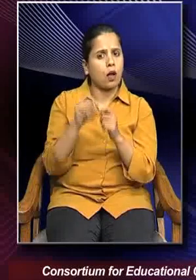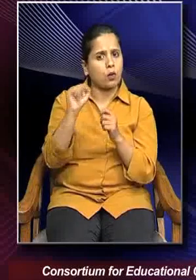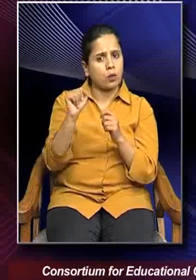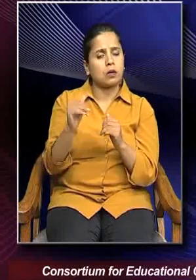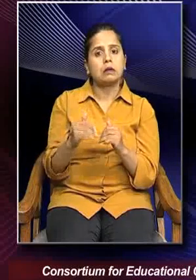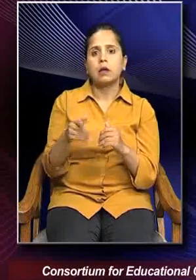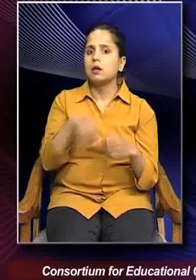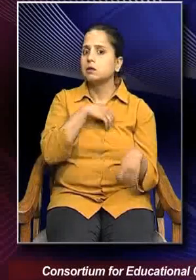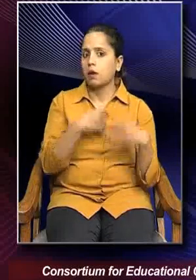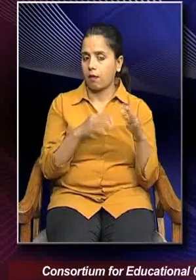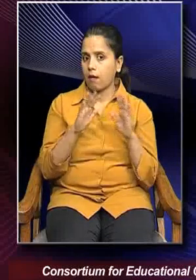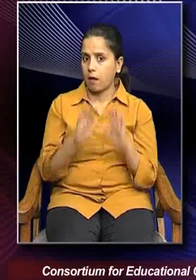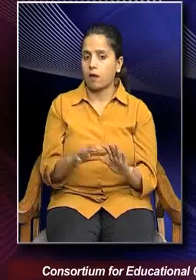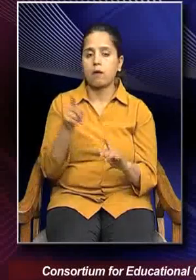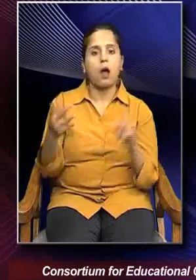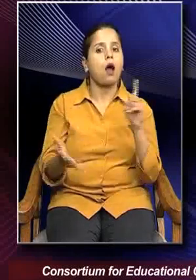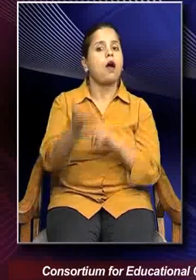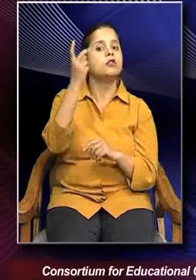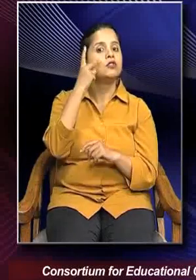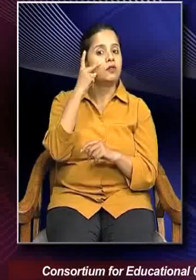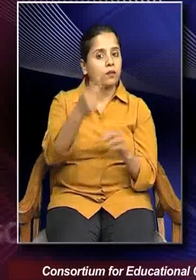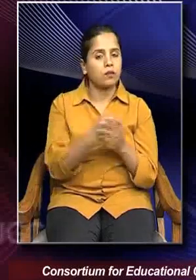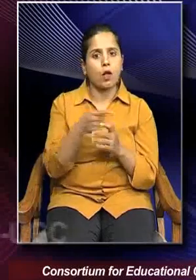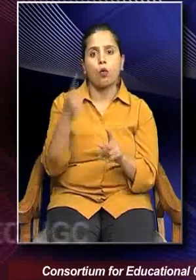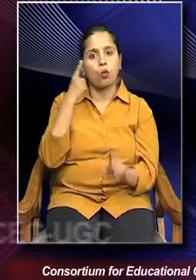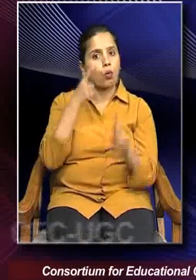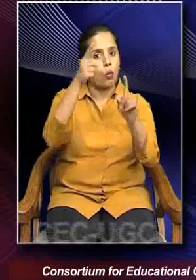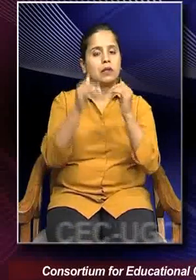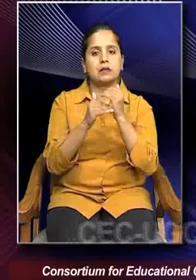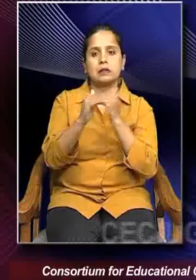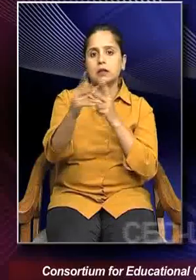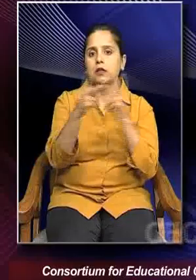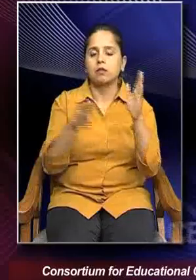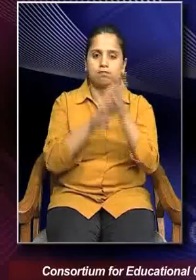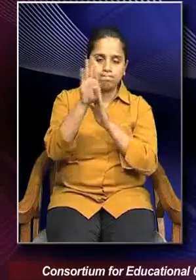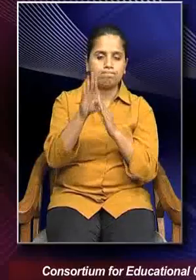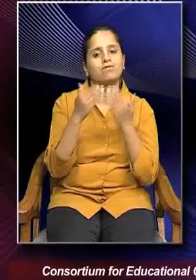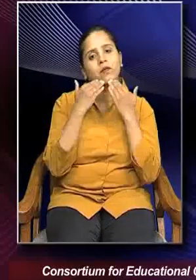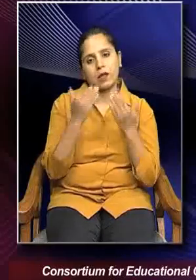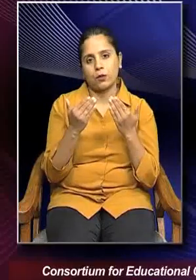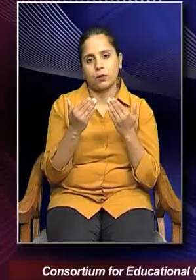are struggling to achieve the goals of sustainability. Thank you.